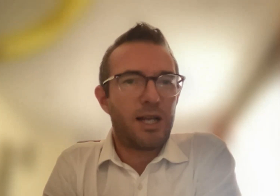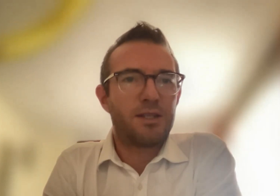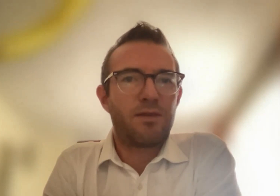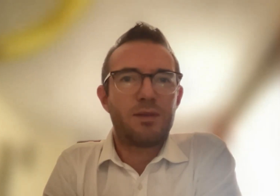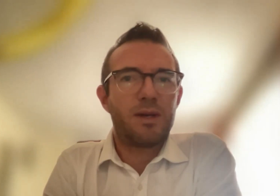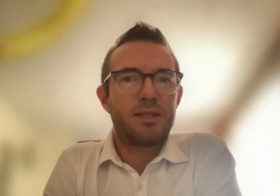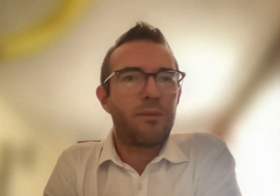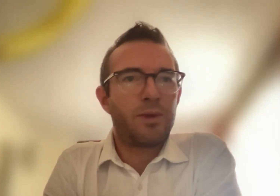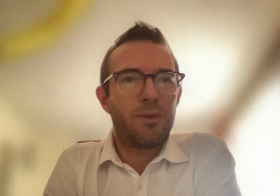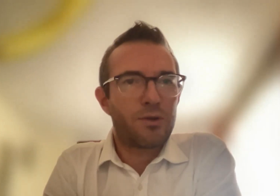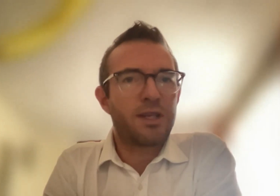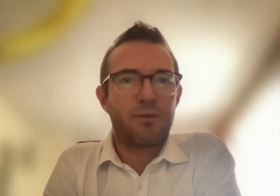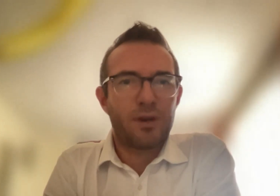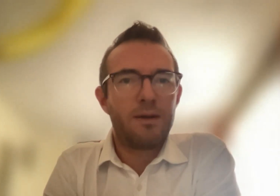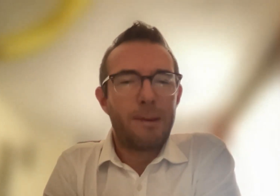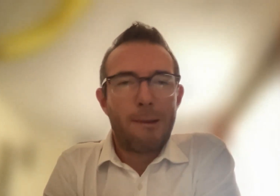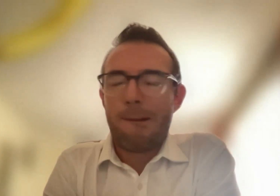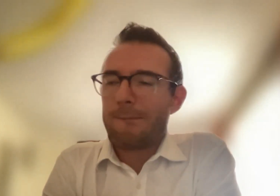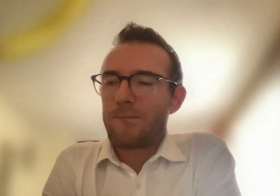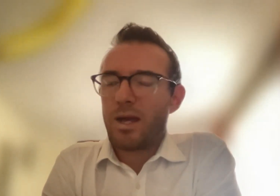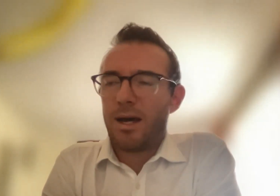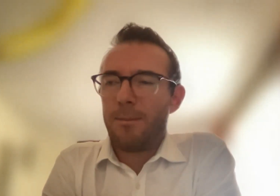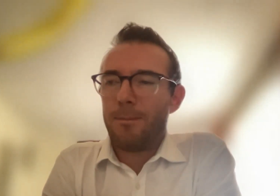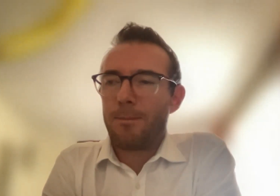the challenges faced by disabled people across Africa.